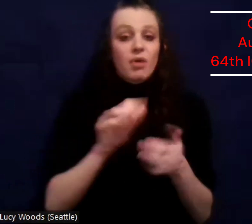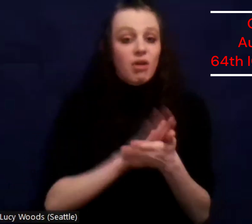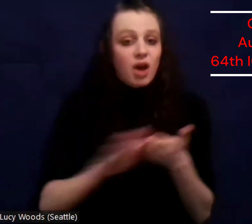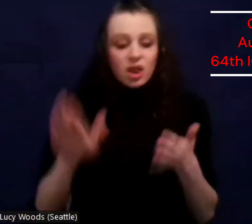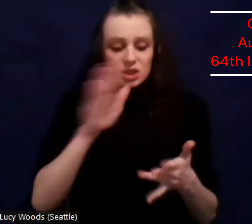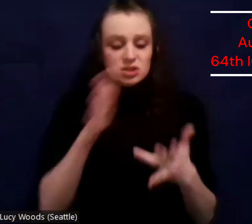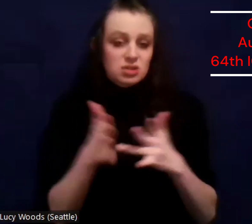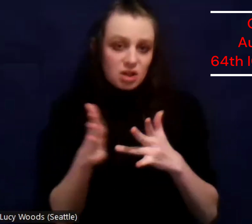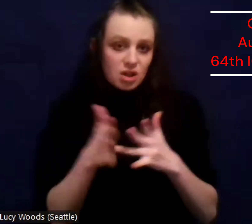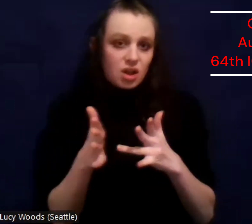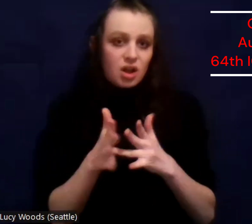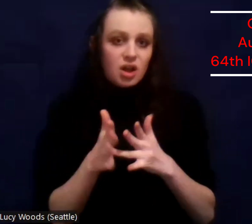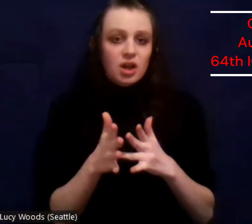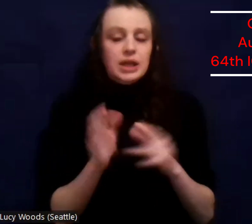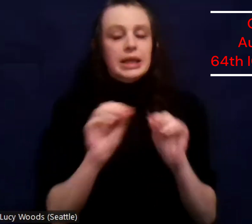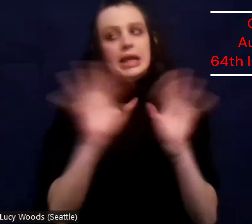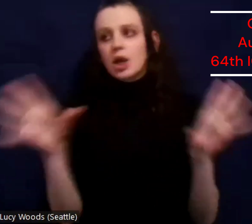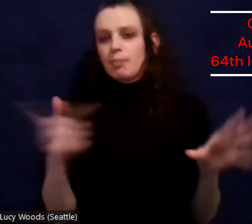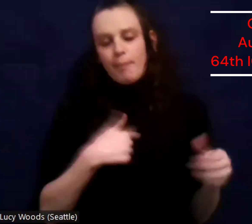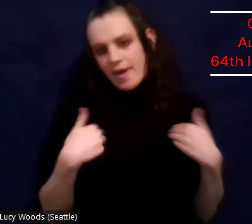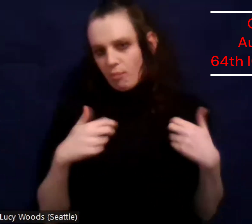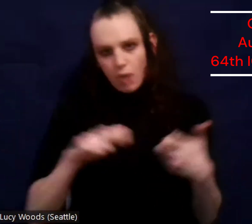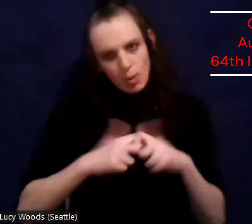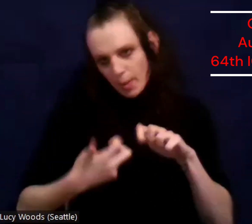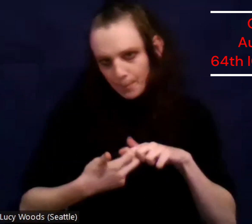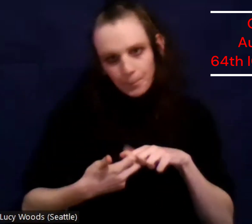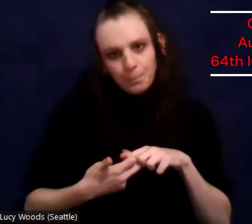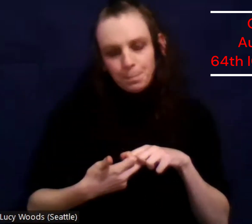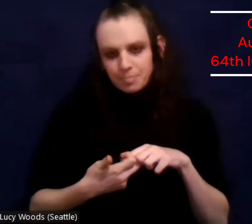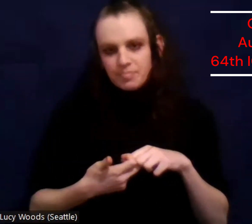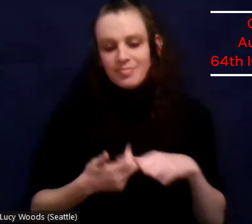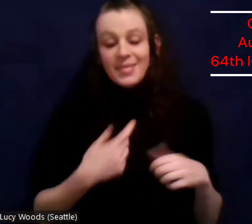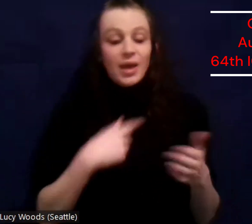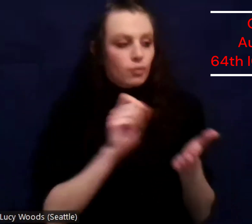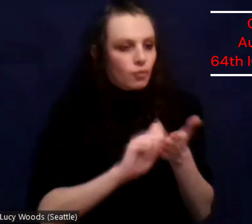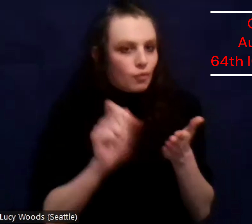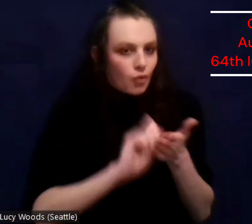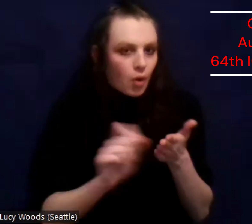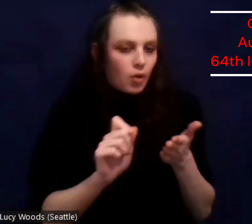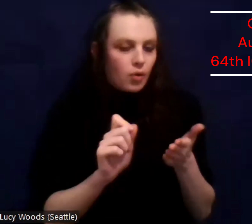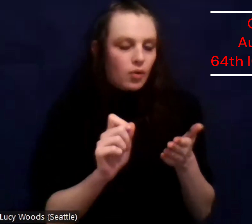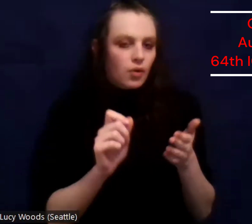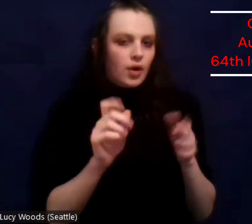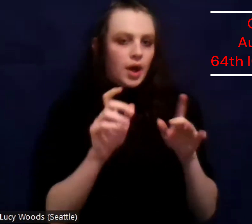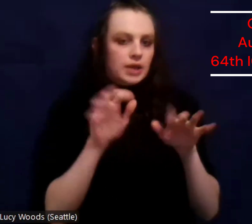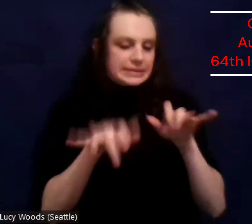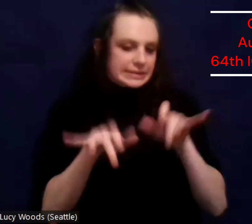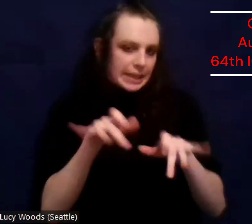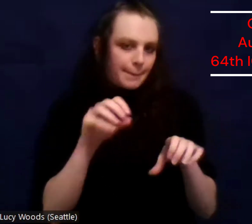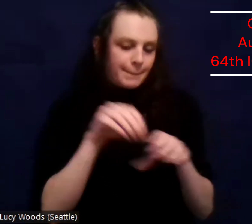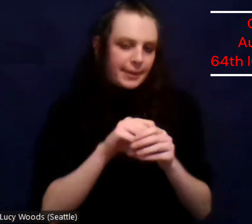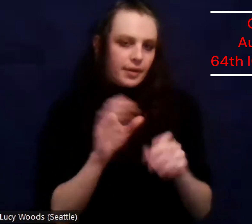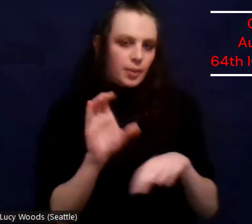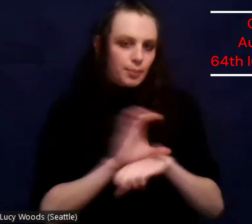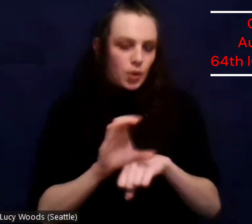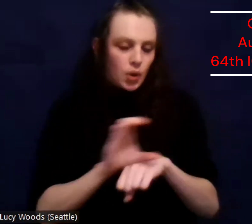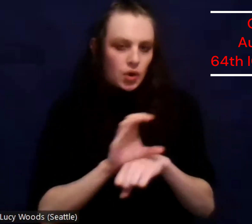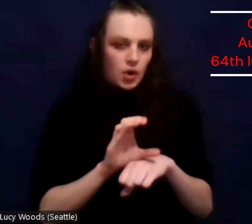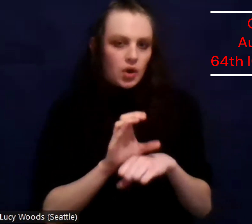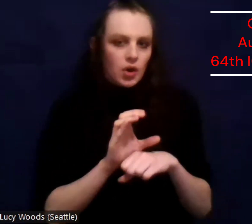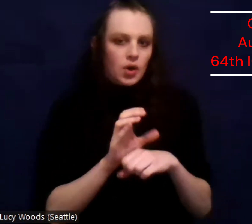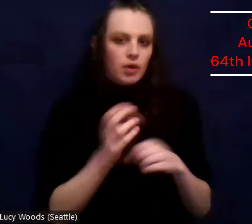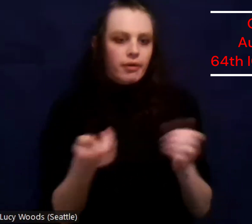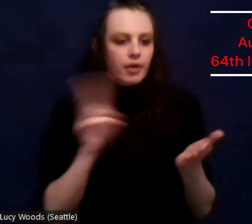It was very apparent that I had a problem, and I wrote in Microsoft Word a contract binding myself to